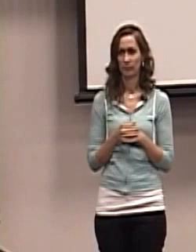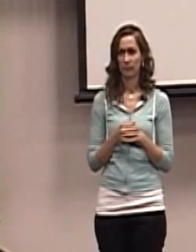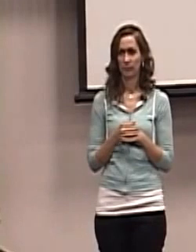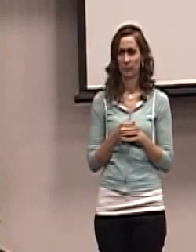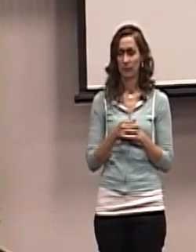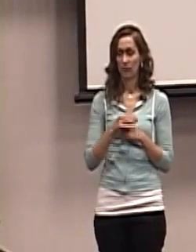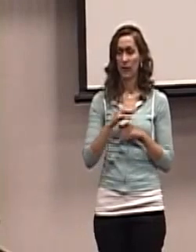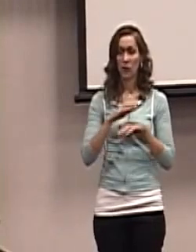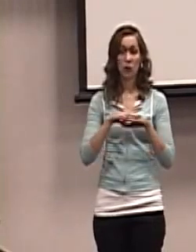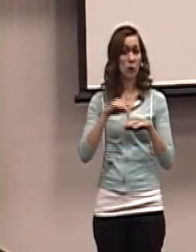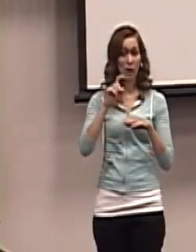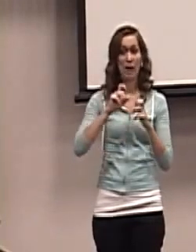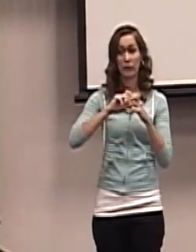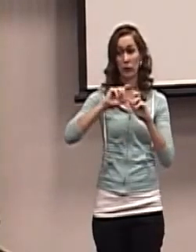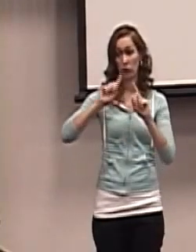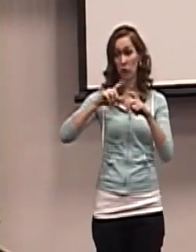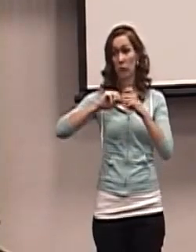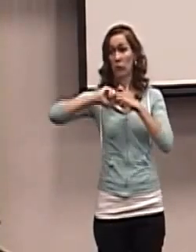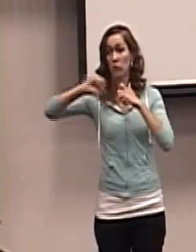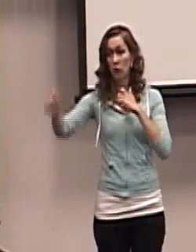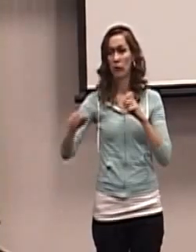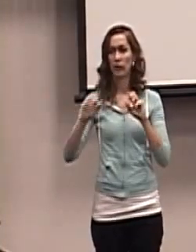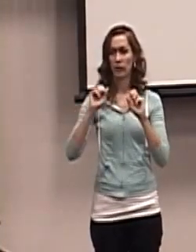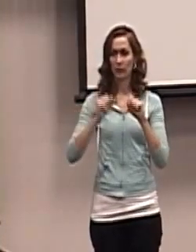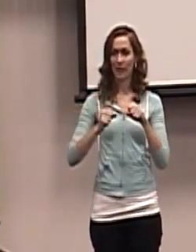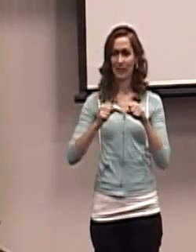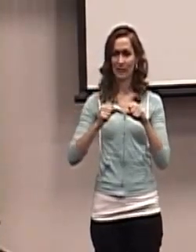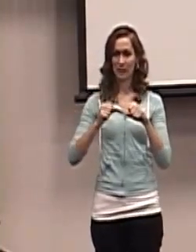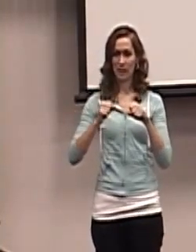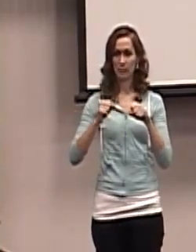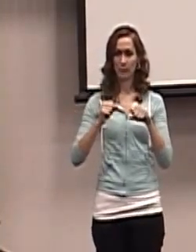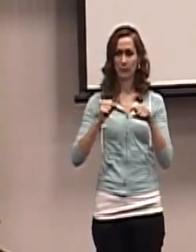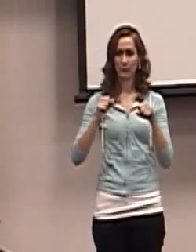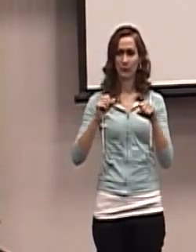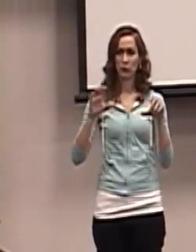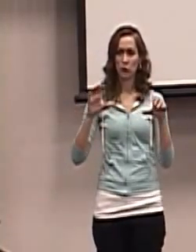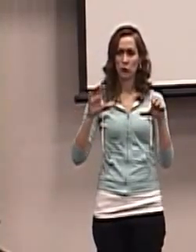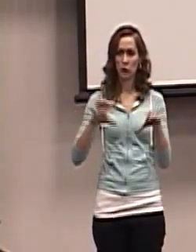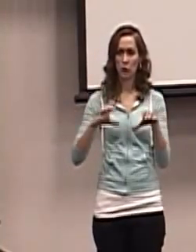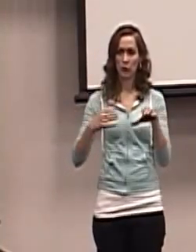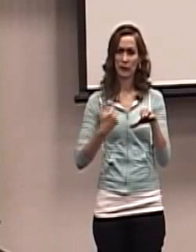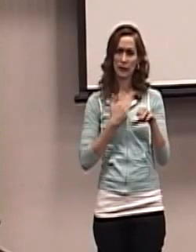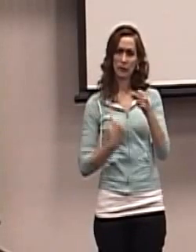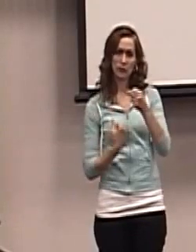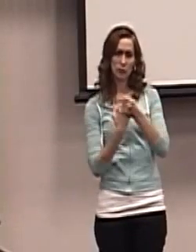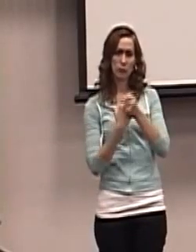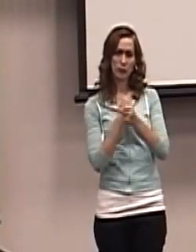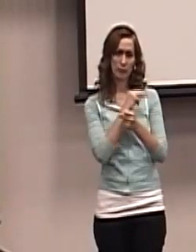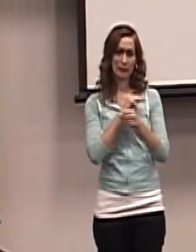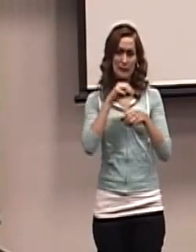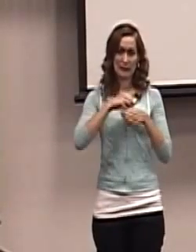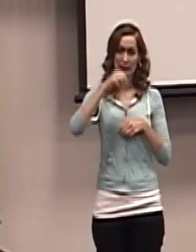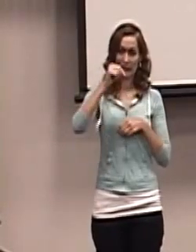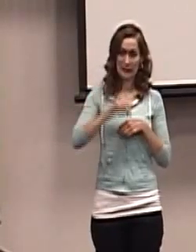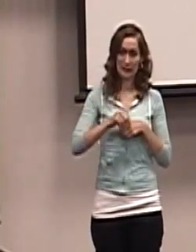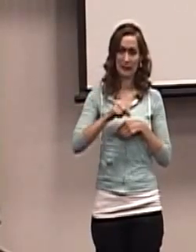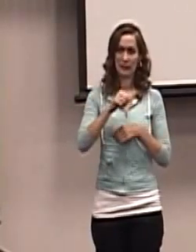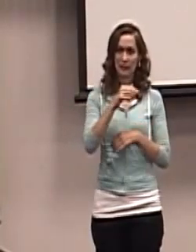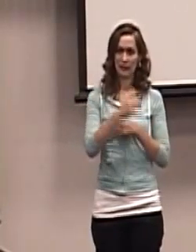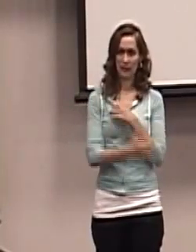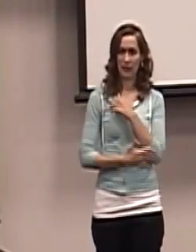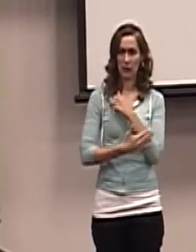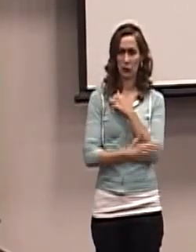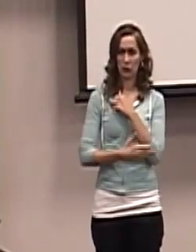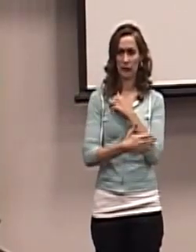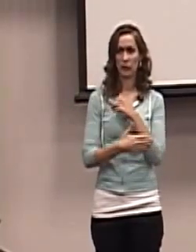to be foreign. There are many, many places inside this country that the church is woefully absent. And there are